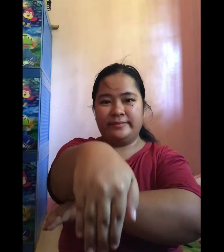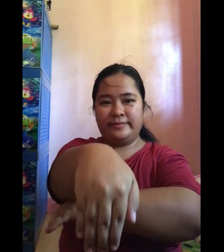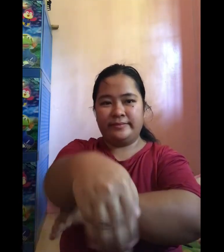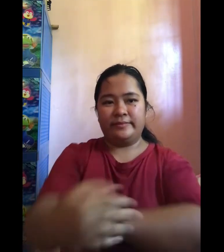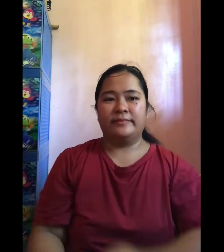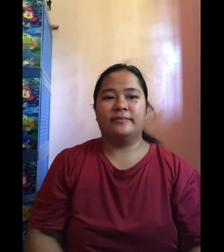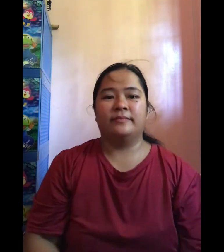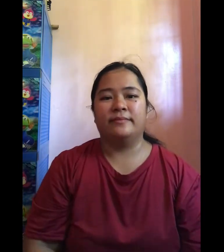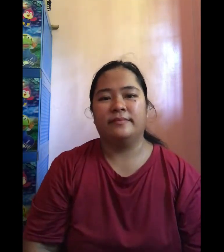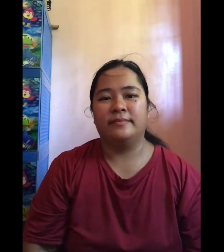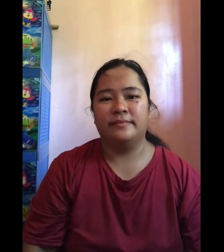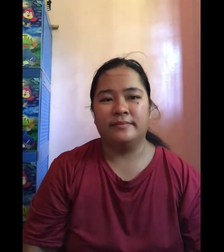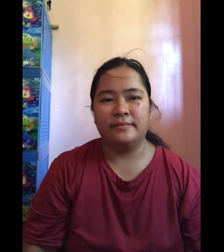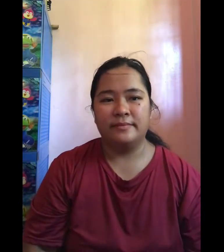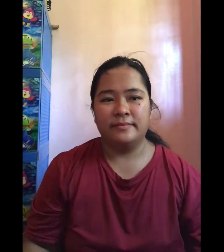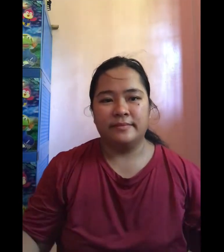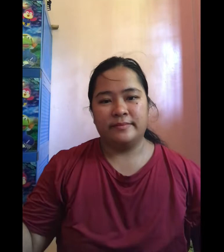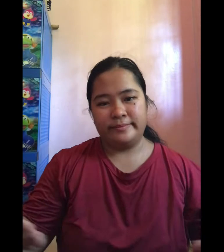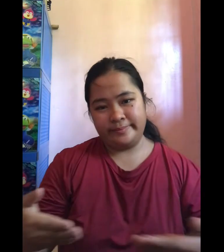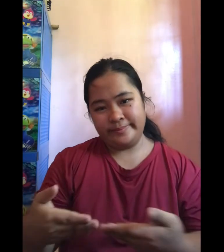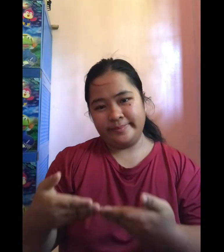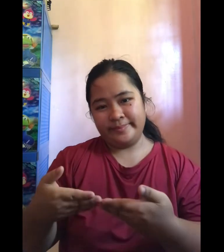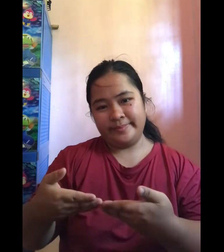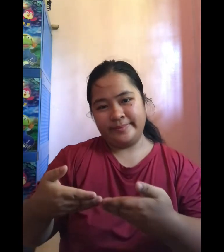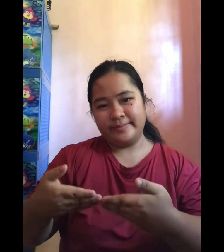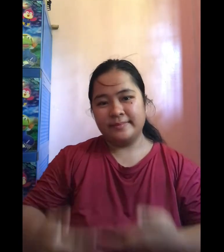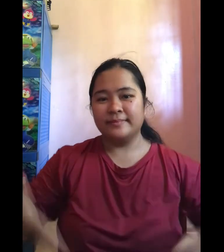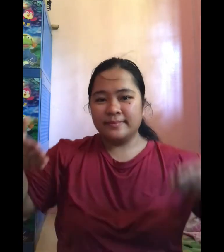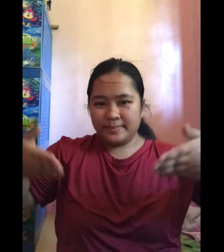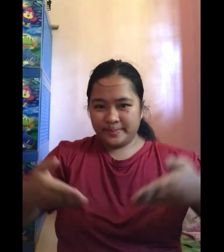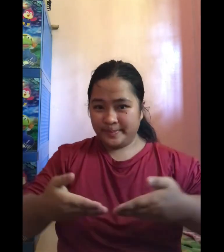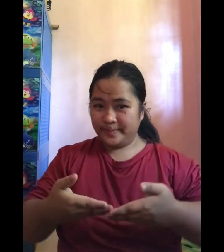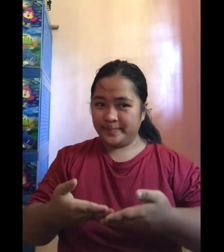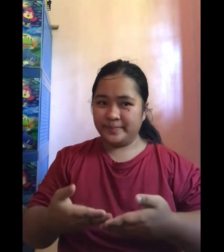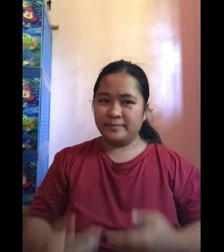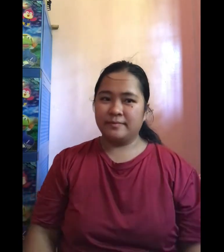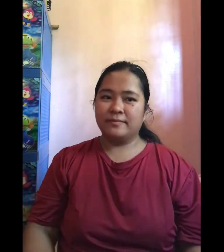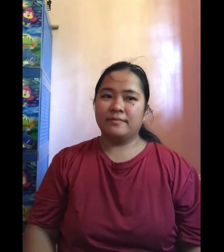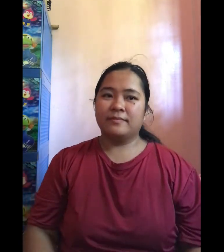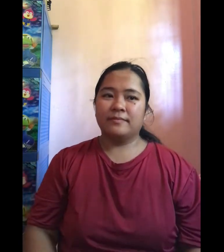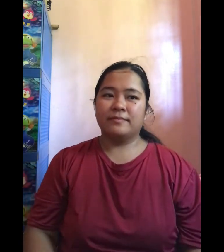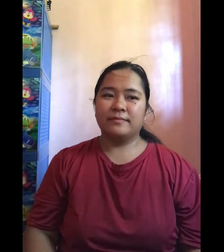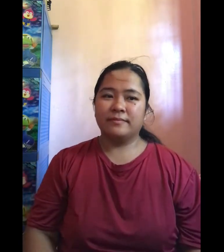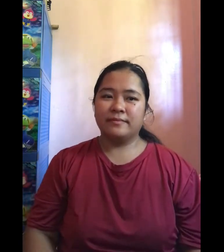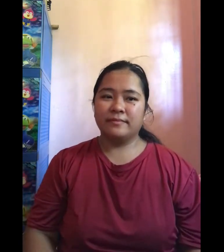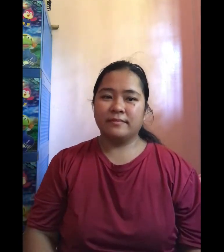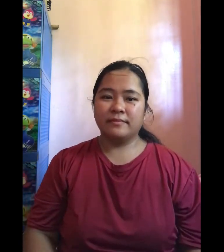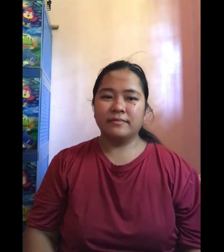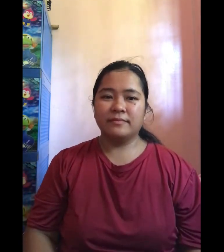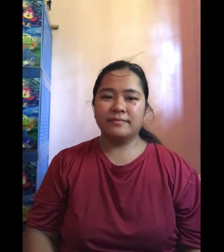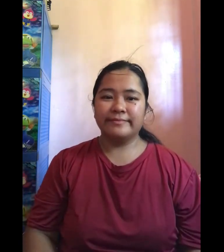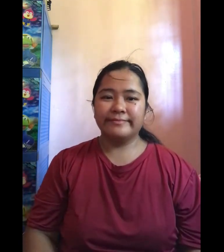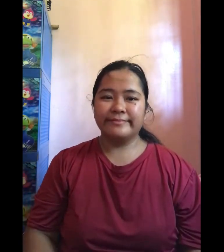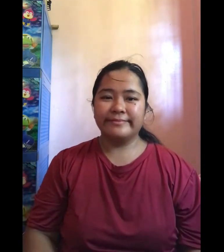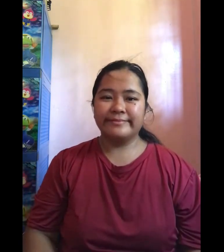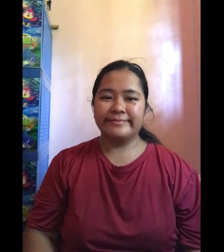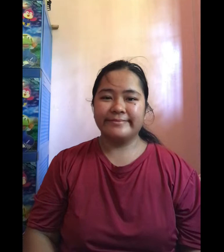So another thing about introductions that you need to learn is how do I introduce myself? So I already know how to greet